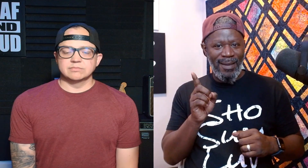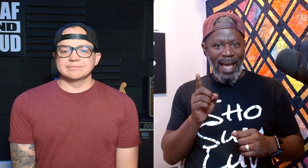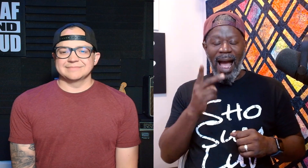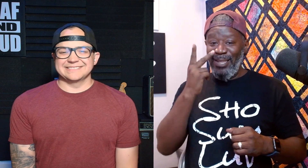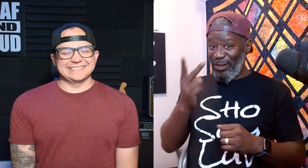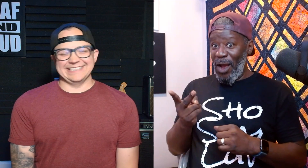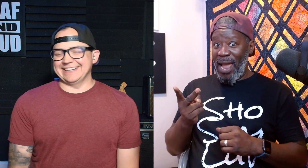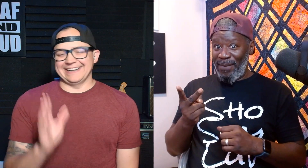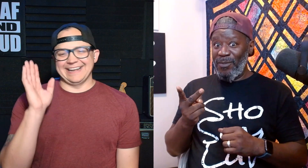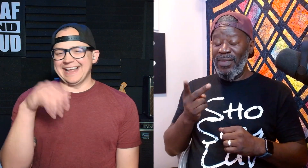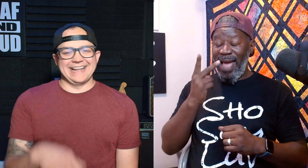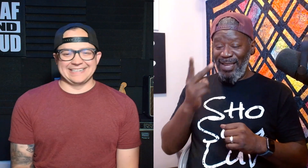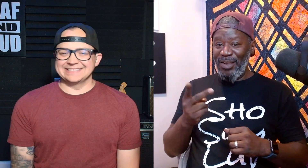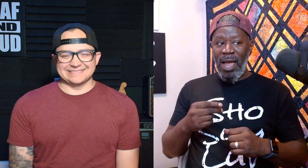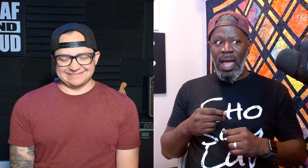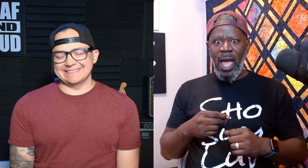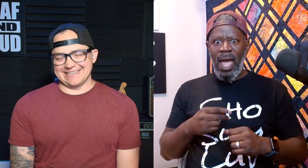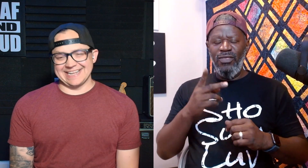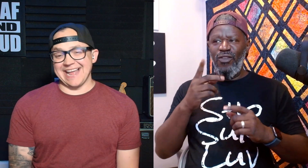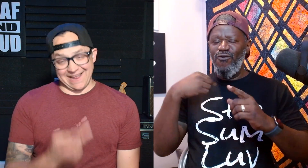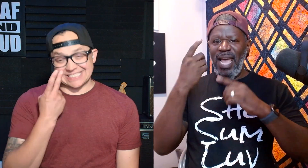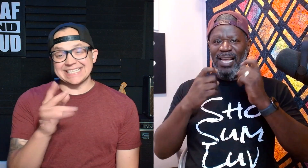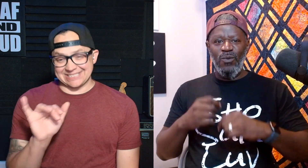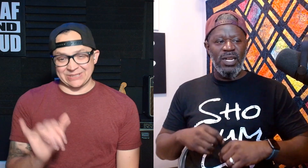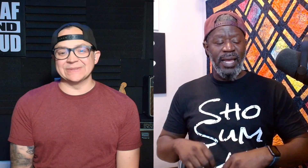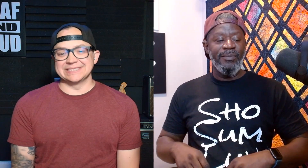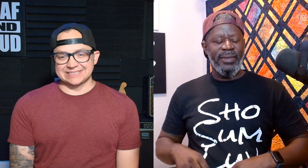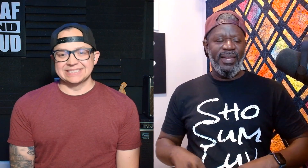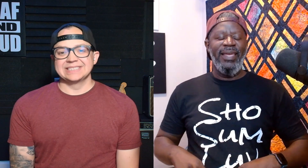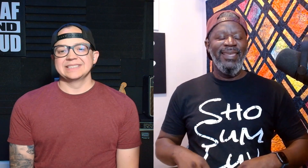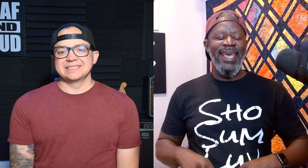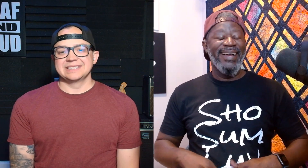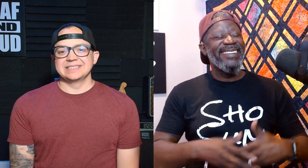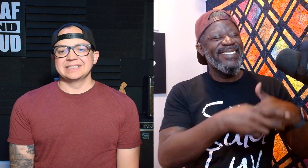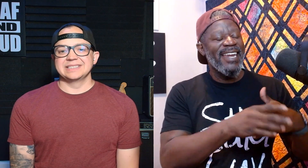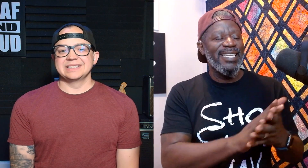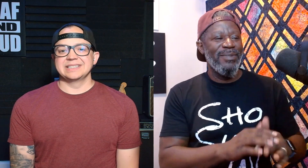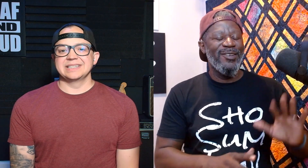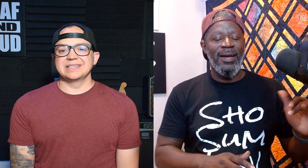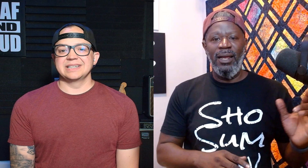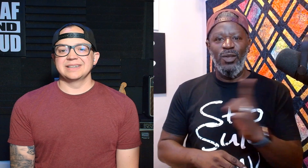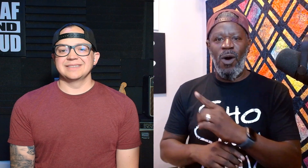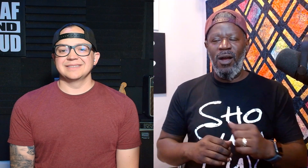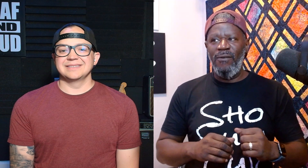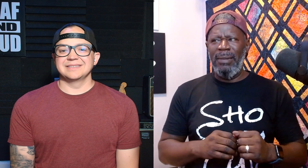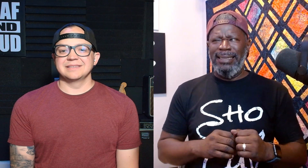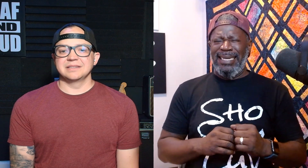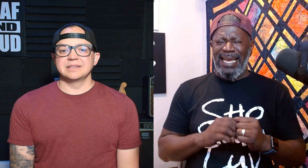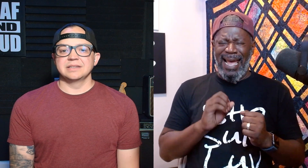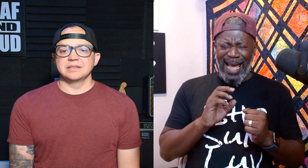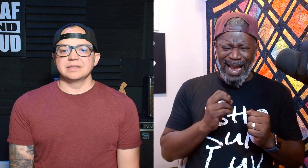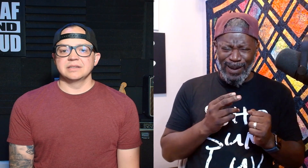him. I saw it. And the reaction was like, yeah, nice to meet you. I just walk off. I'm